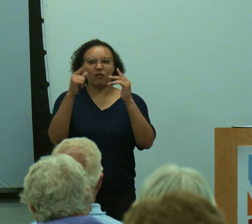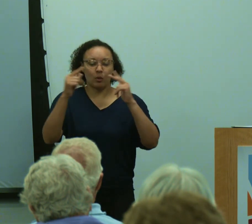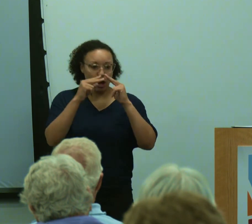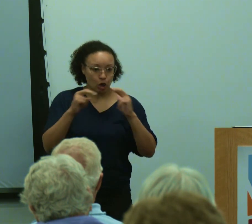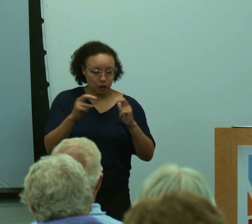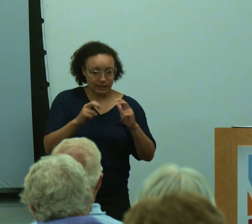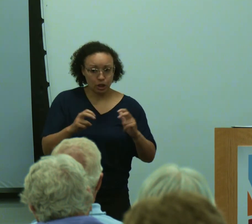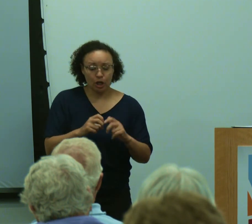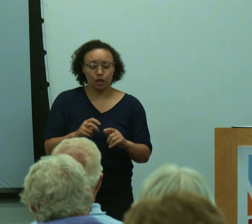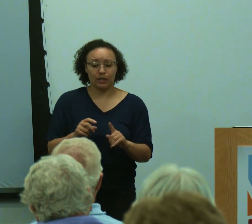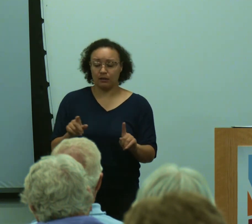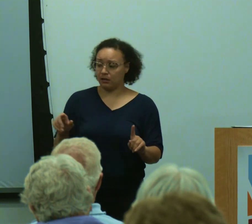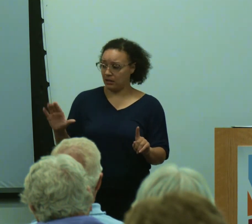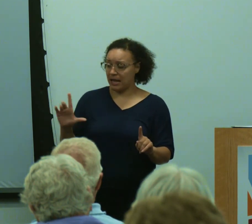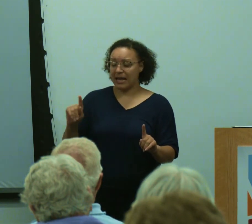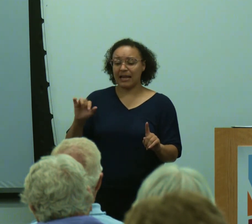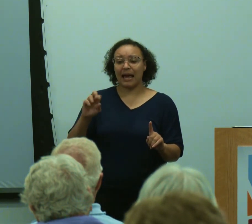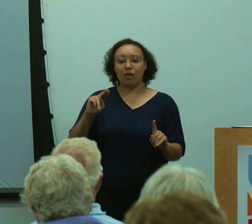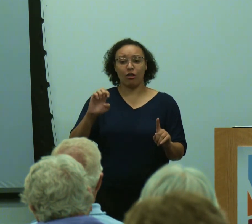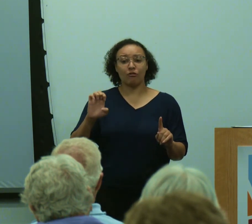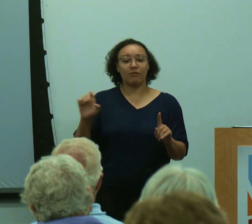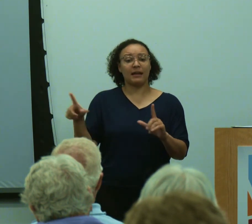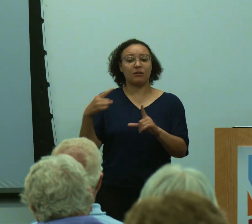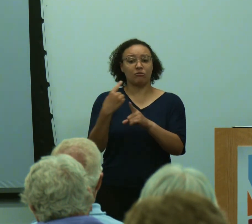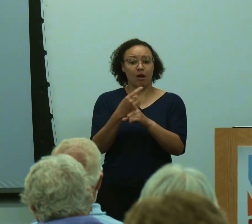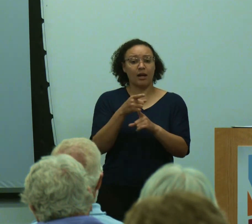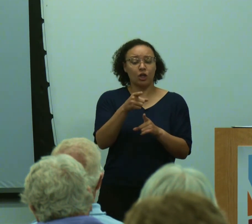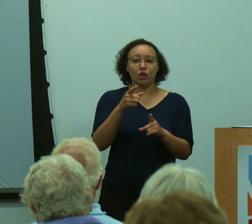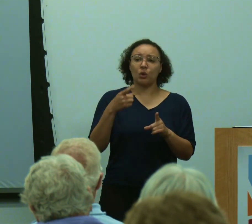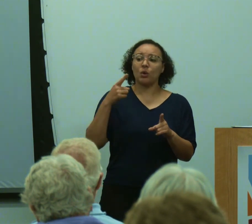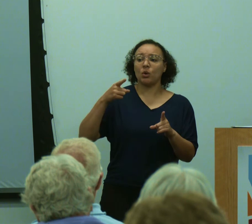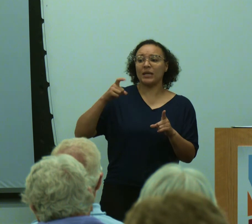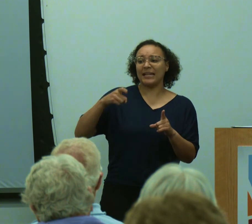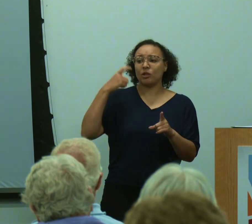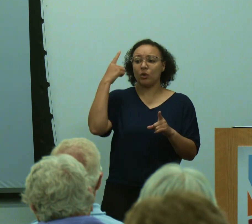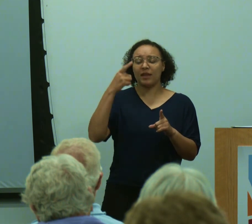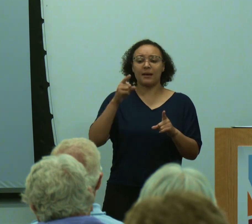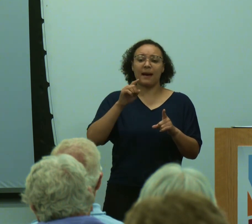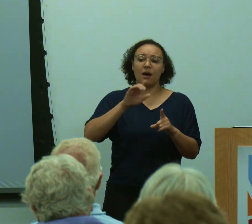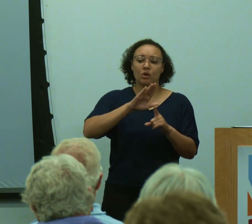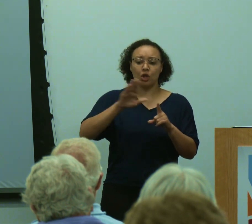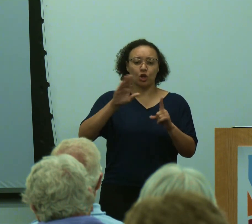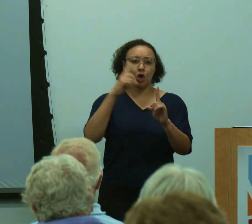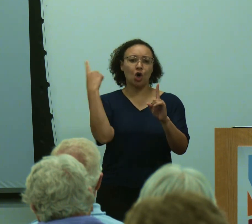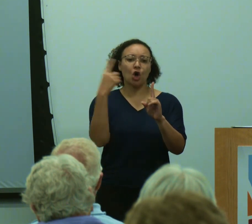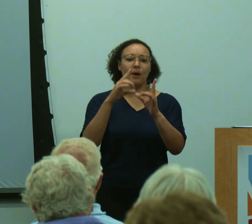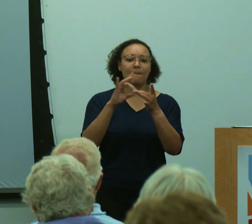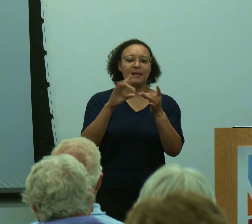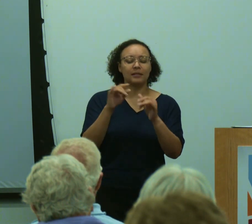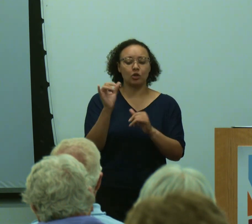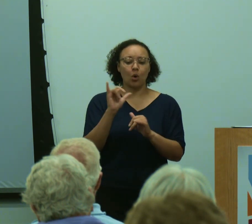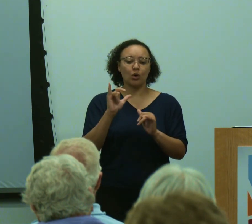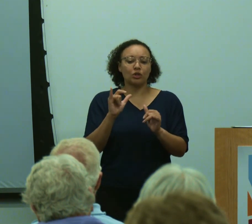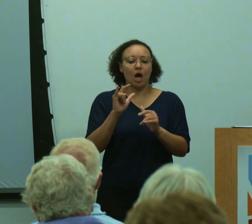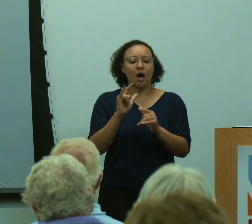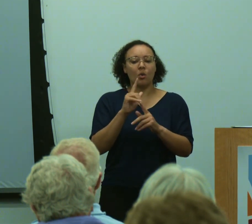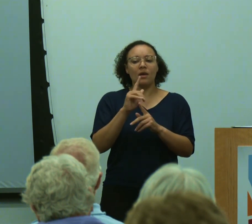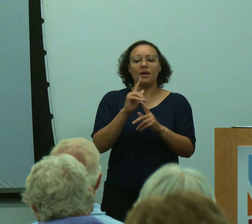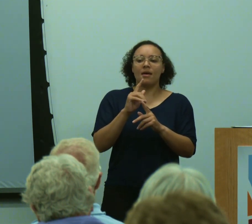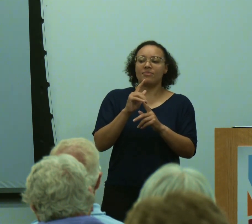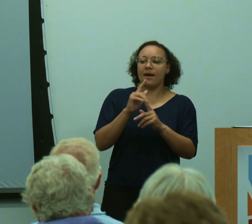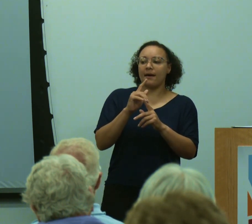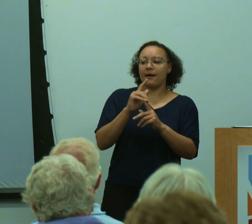Catherine said, you have to look at what your messaging is, you have to look at the type of reform you want to do, what